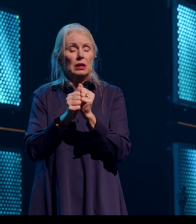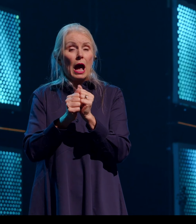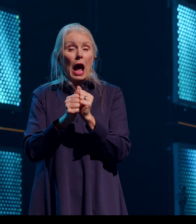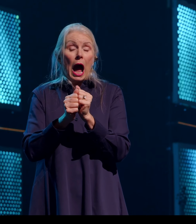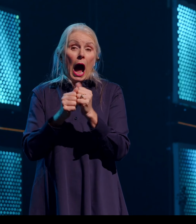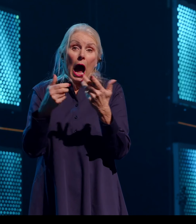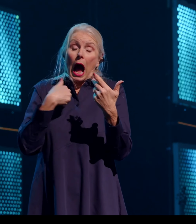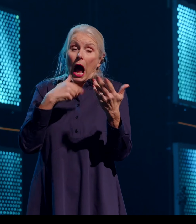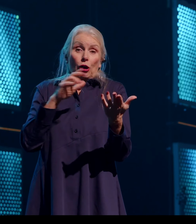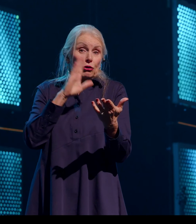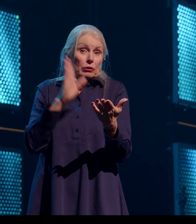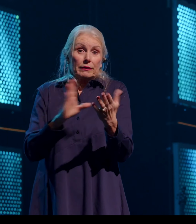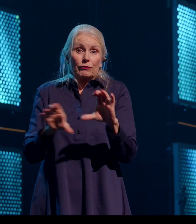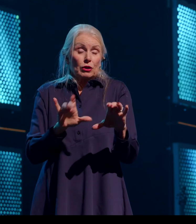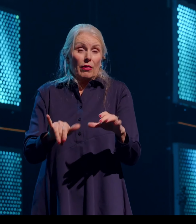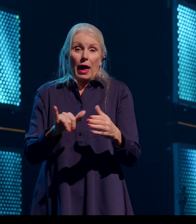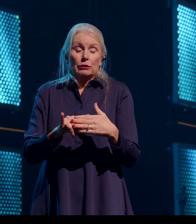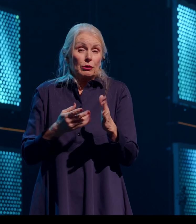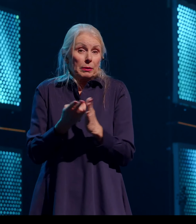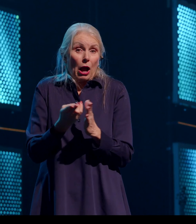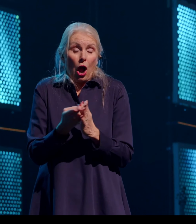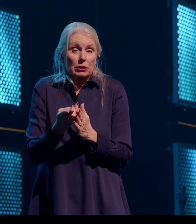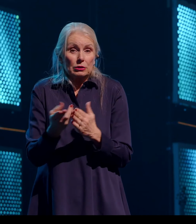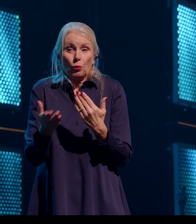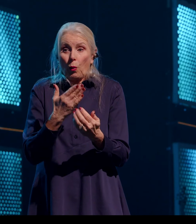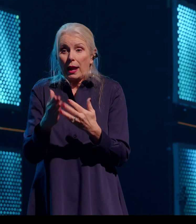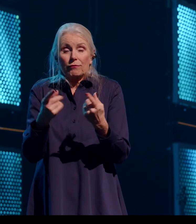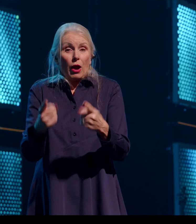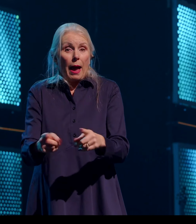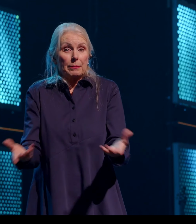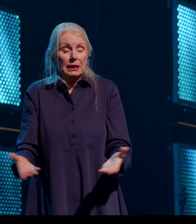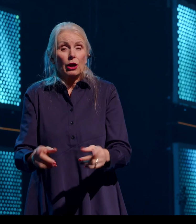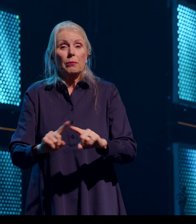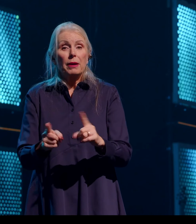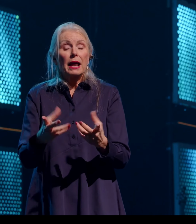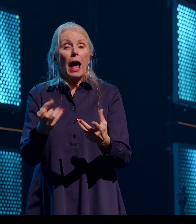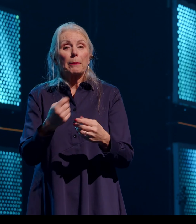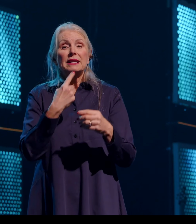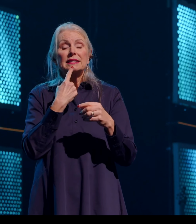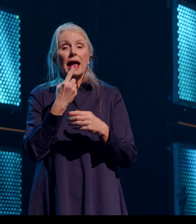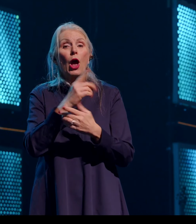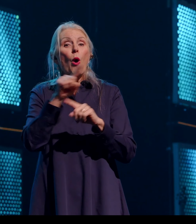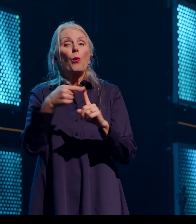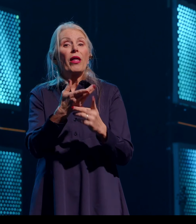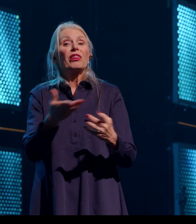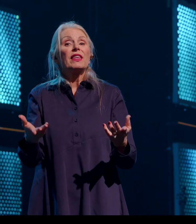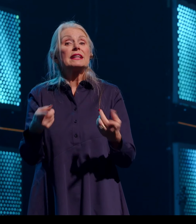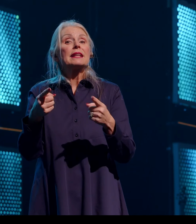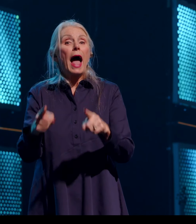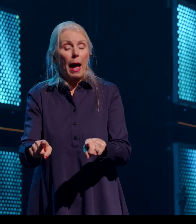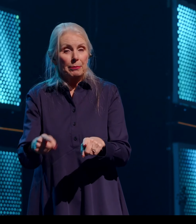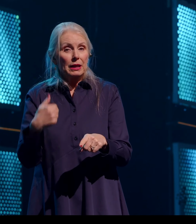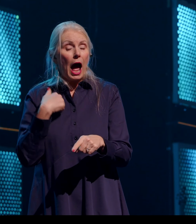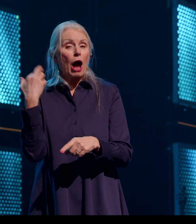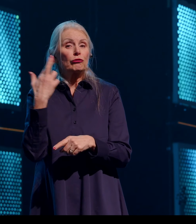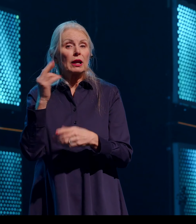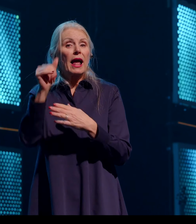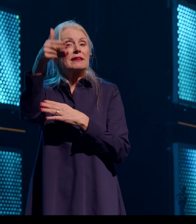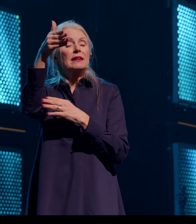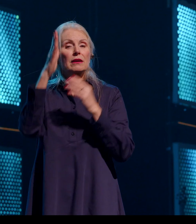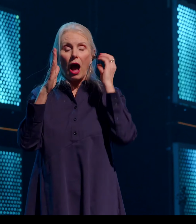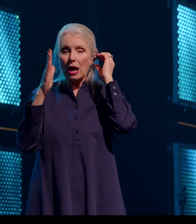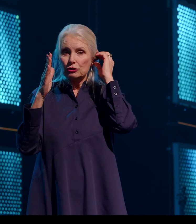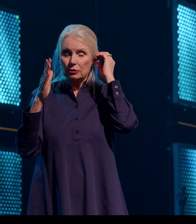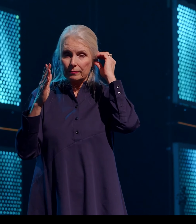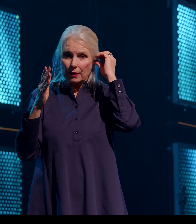never dream it. It's beyond what I thought would ever happen here. And I'm going to say when things happen like that, I realize that it's a God-sized